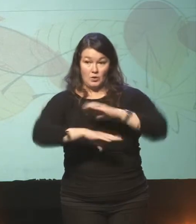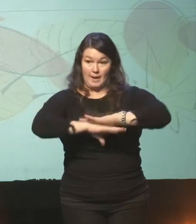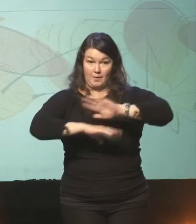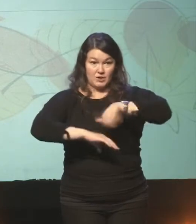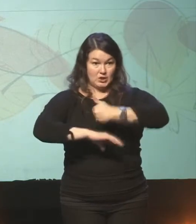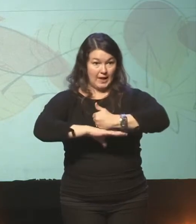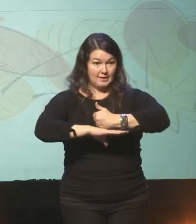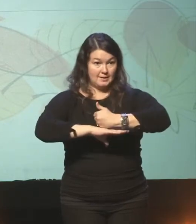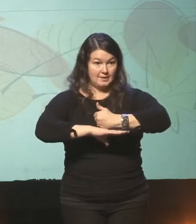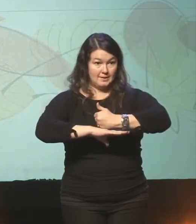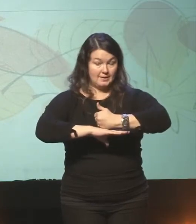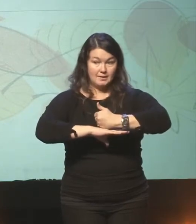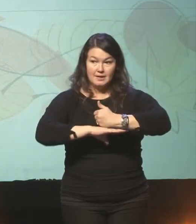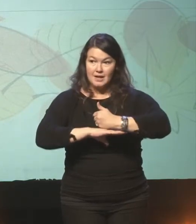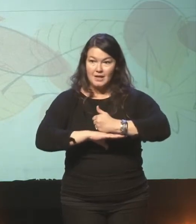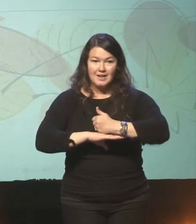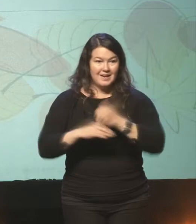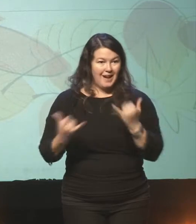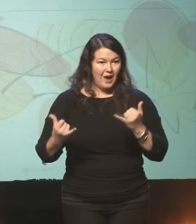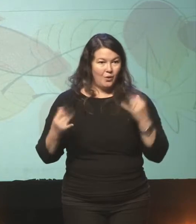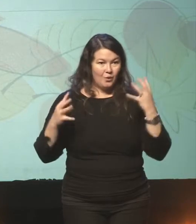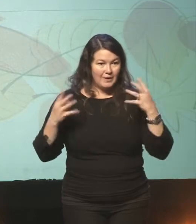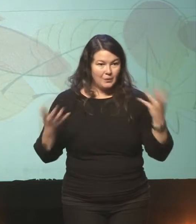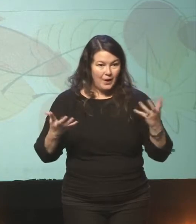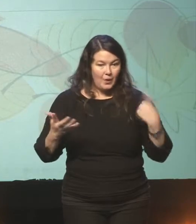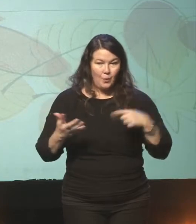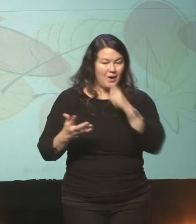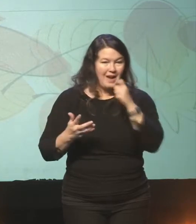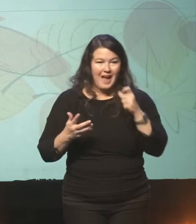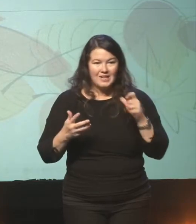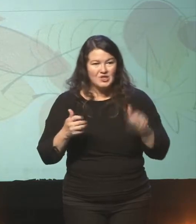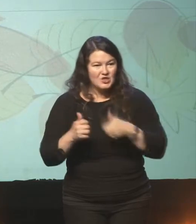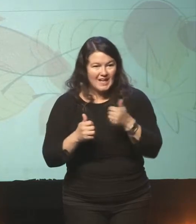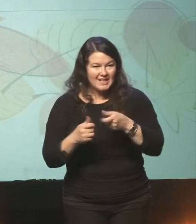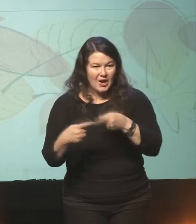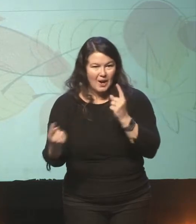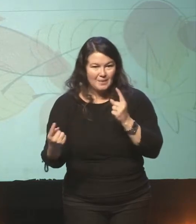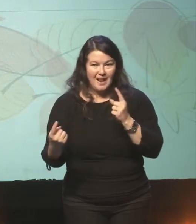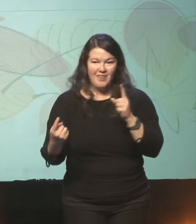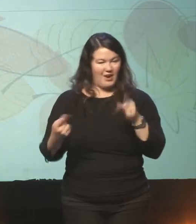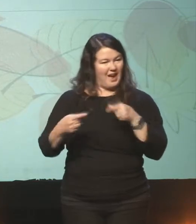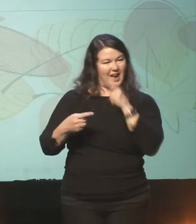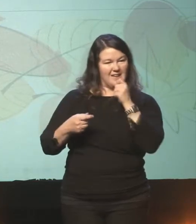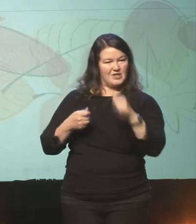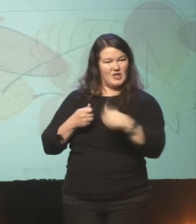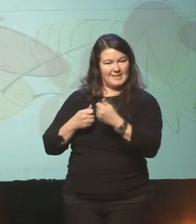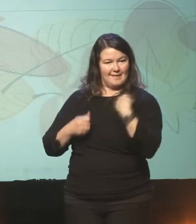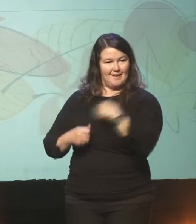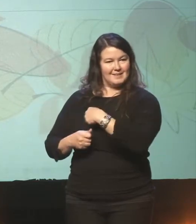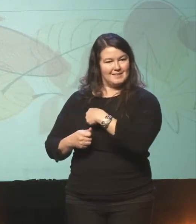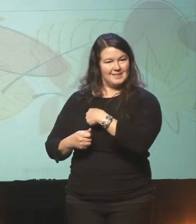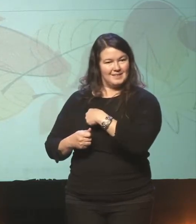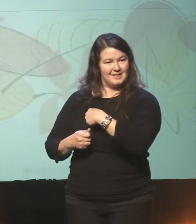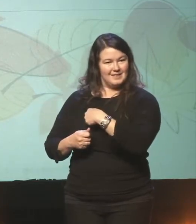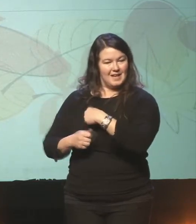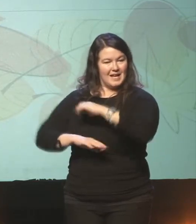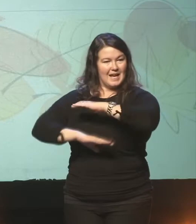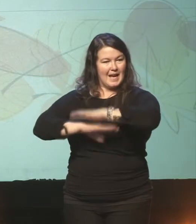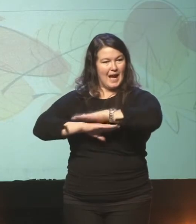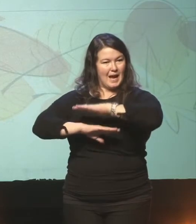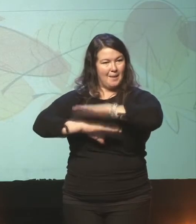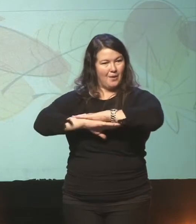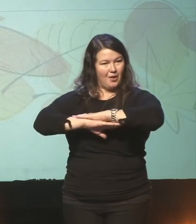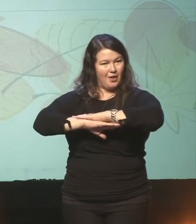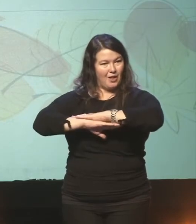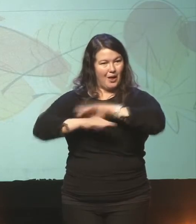where this is the crazy thing, we're not chasing our enemies and our enemies aren't chasing us. The table is the result of